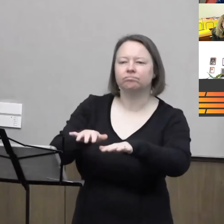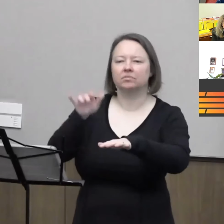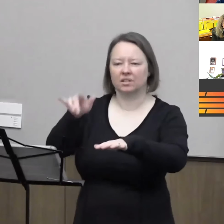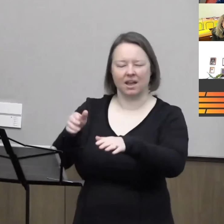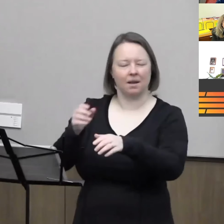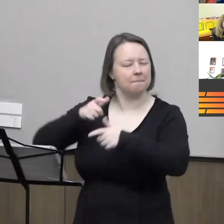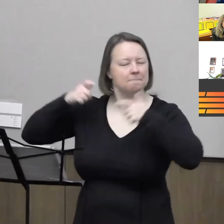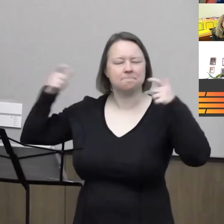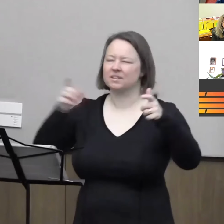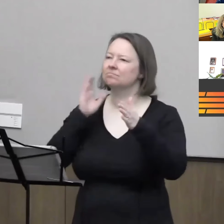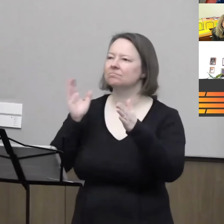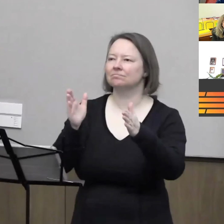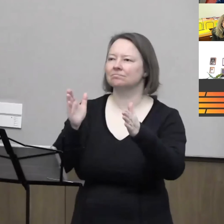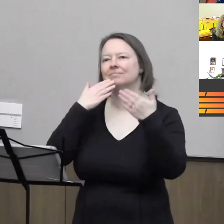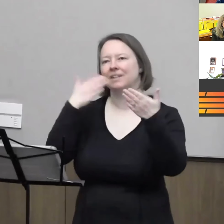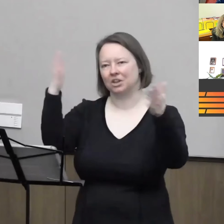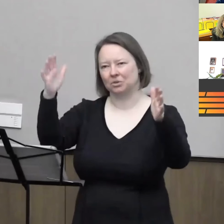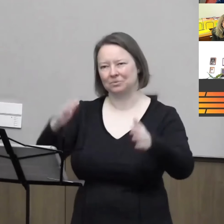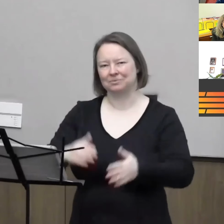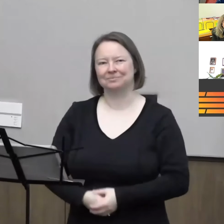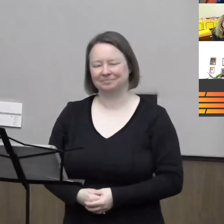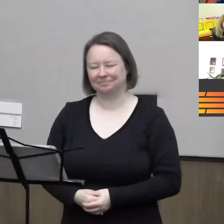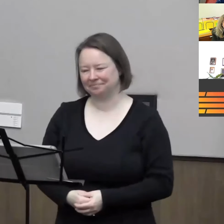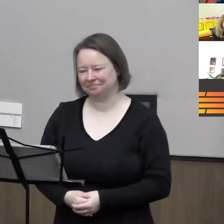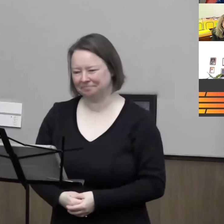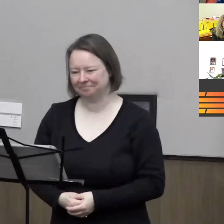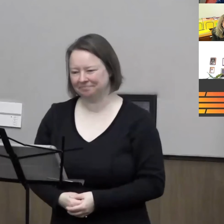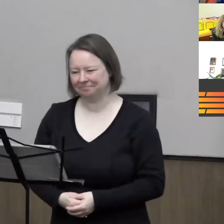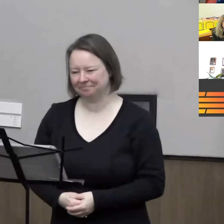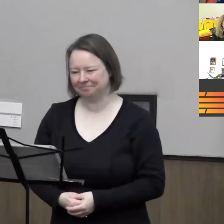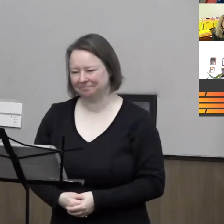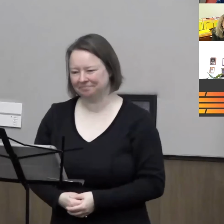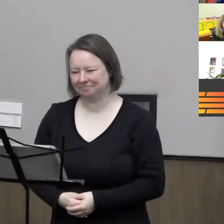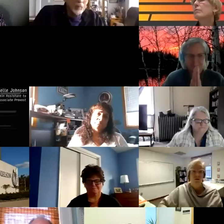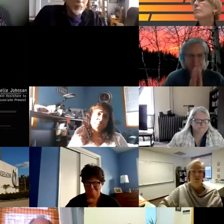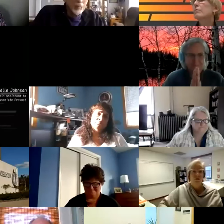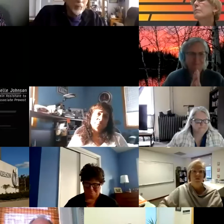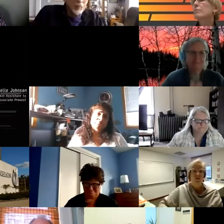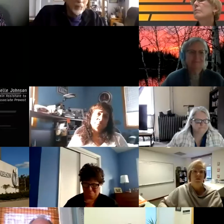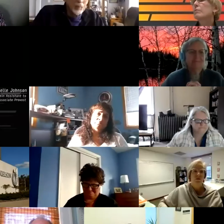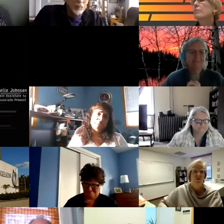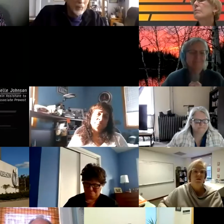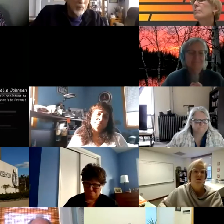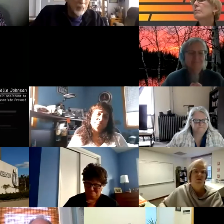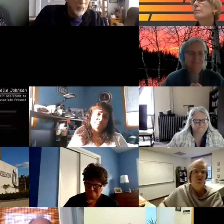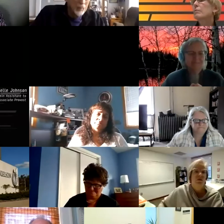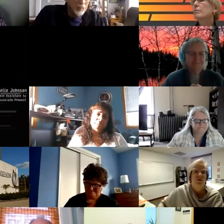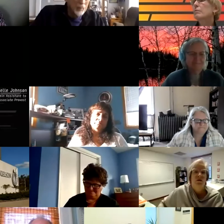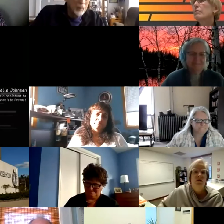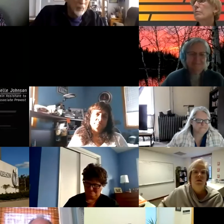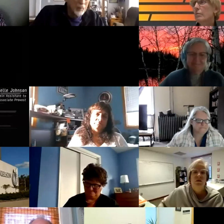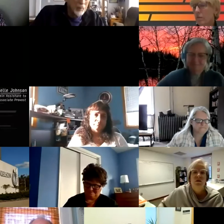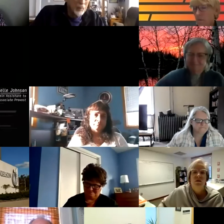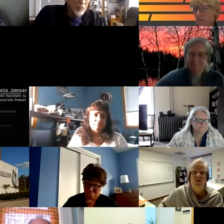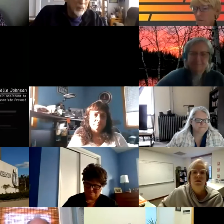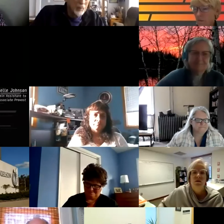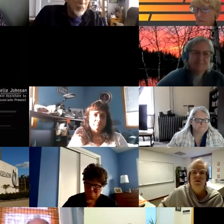mighty stream. Thank you. Yeah, those are words for Dr.